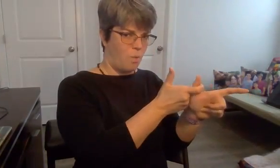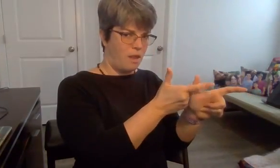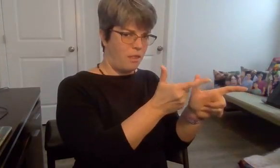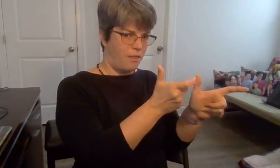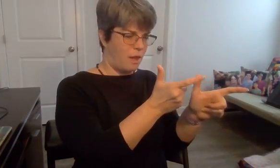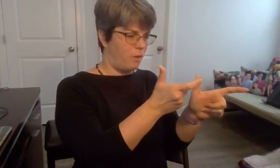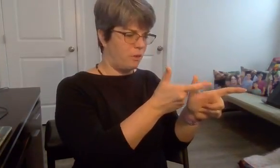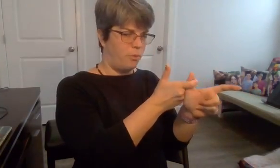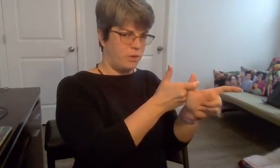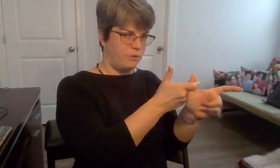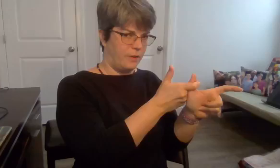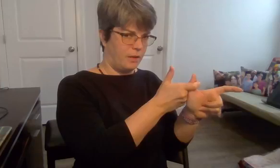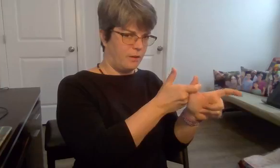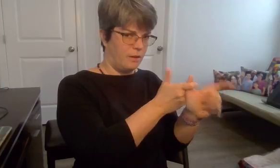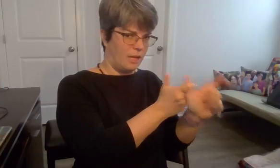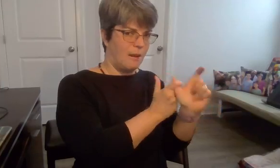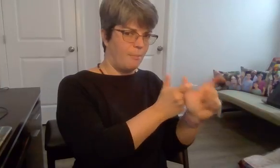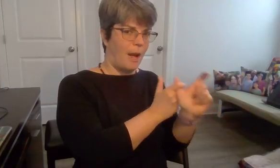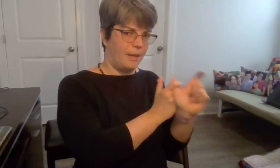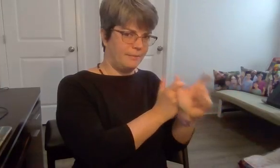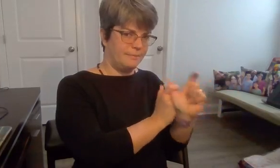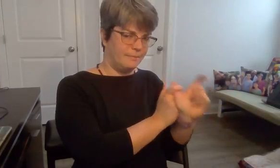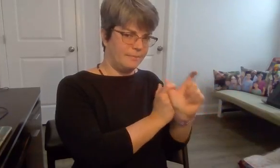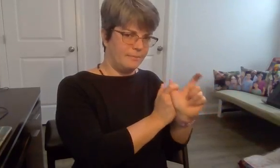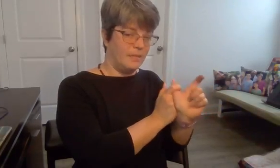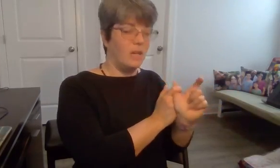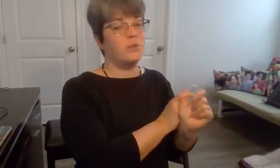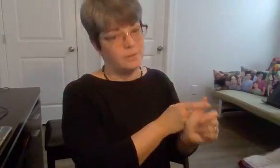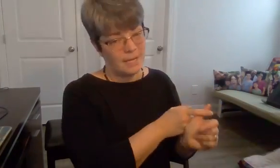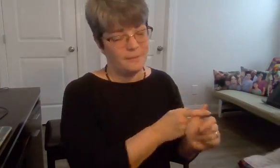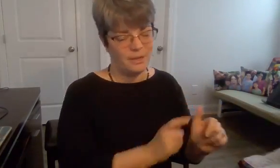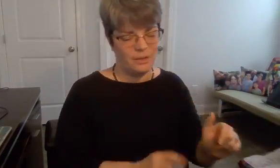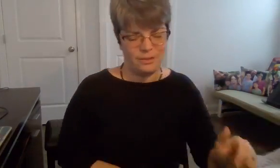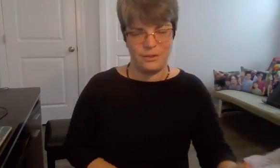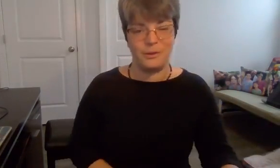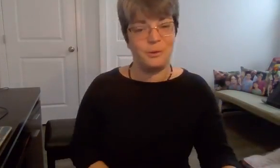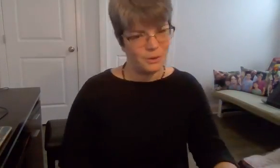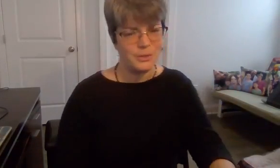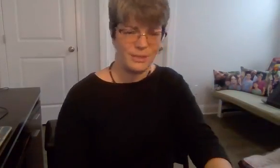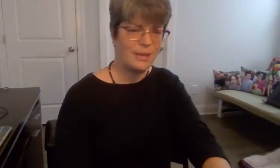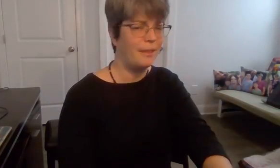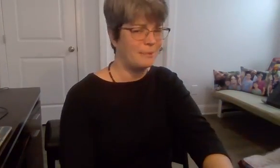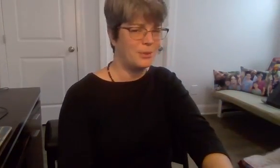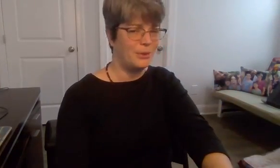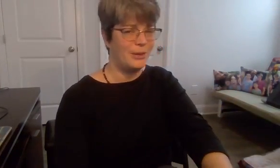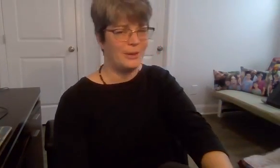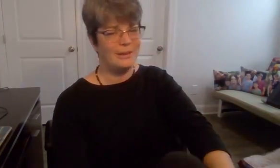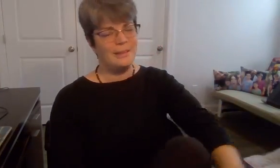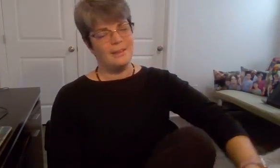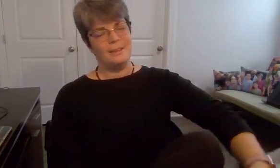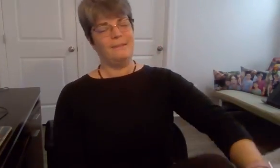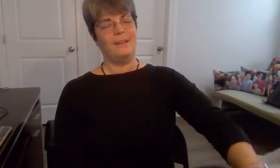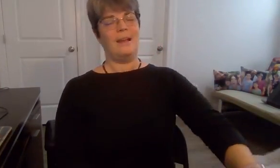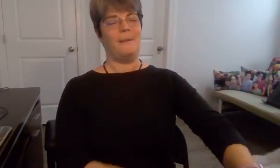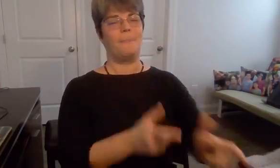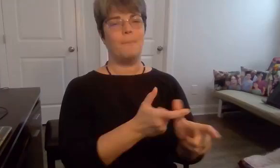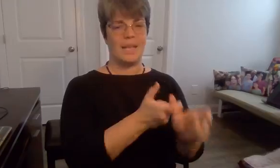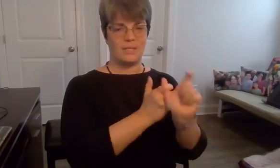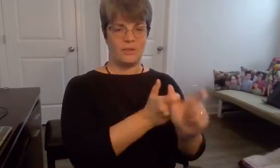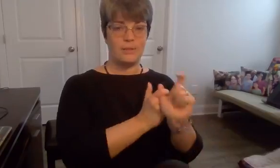one thumb with your pointer finger, and you kind of bop it. They also say, the 3-year-olds will also say, like, I'm shooting her. But yeah, so that's